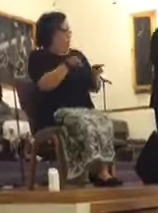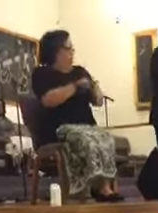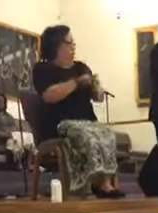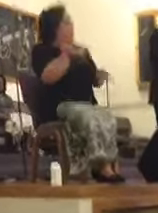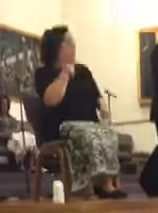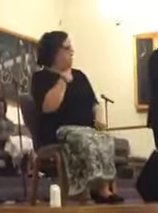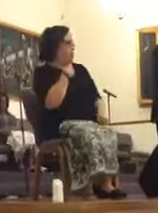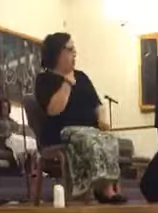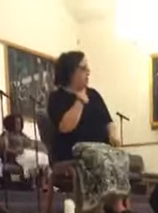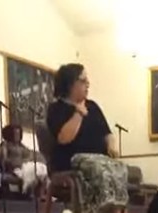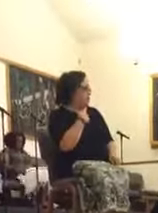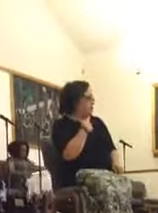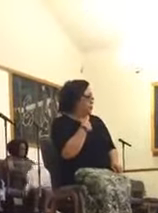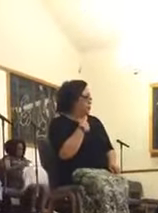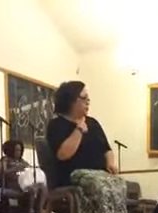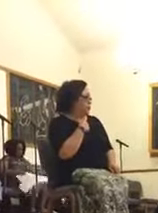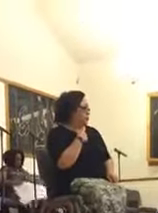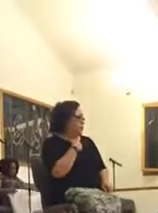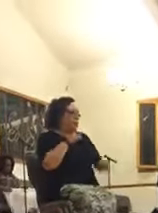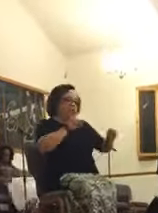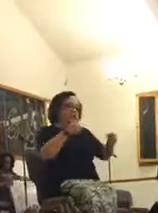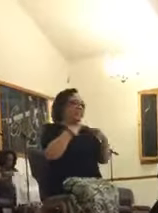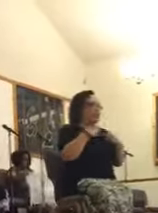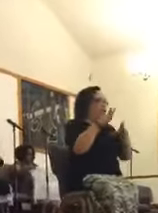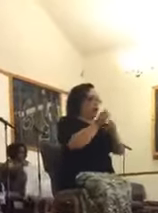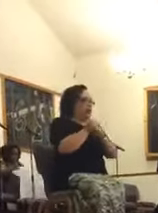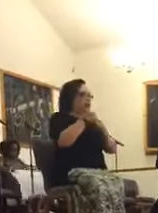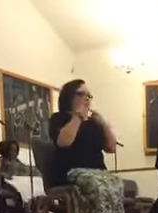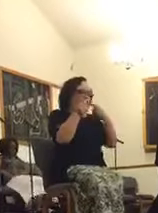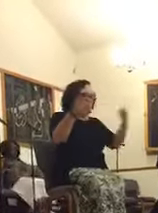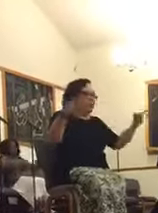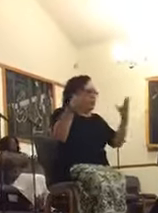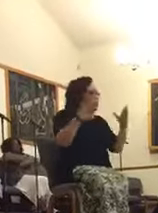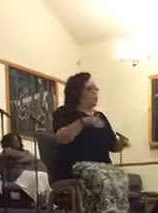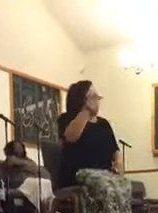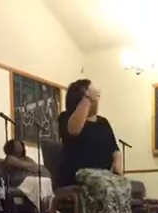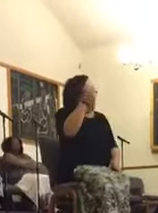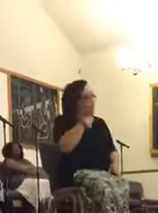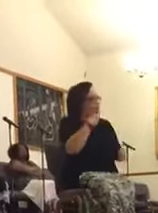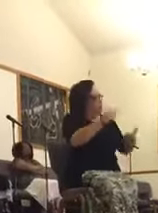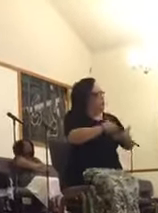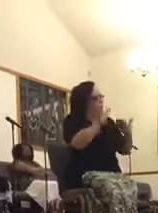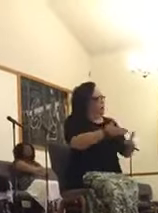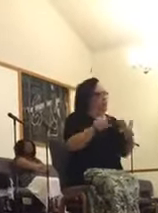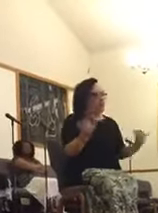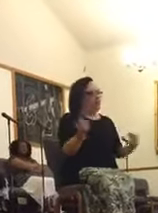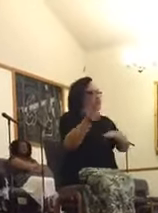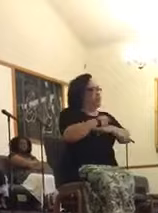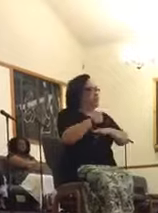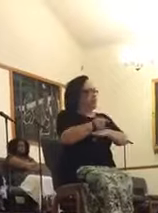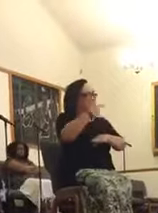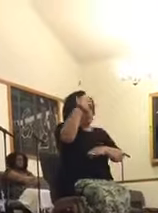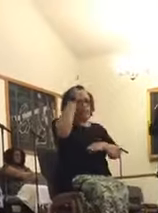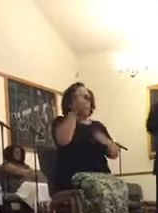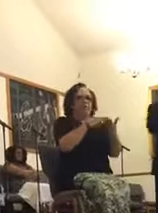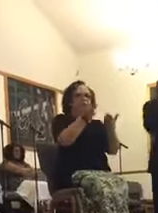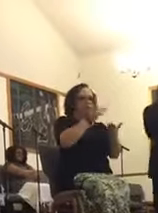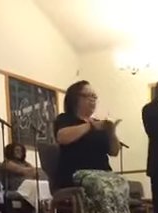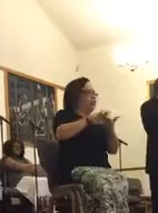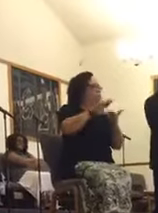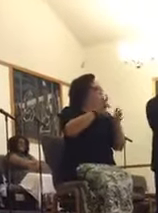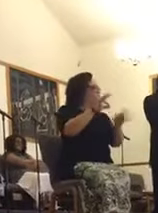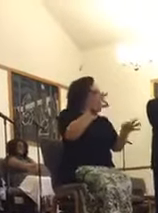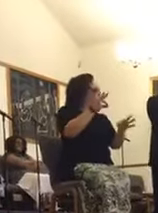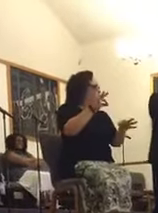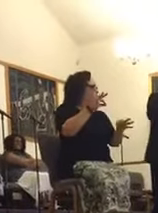feel God over here. Can I get a witness up in here? And so I'm glad today, Russian, because of the Holy Ghost. Because